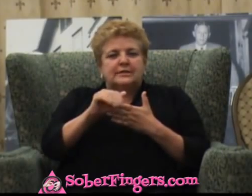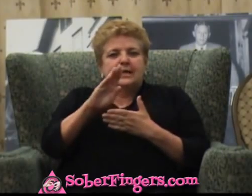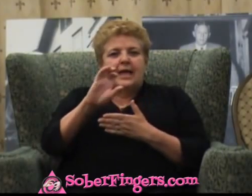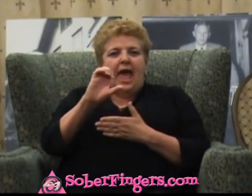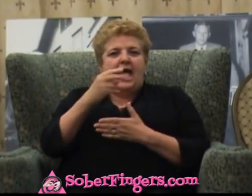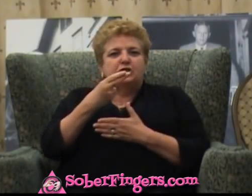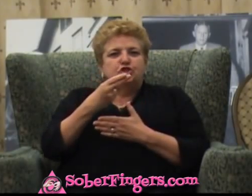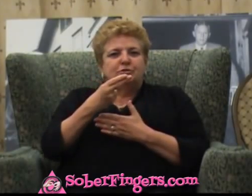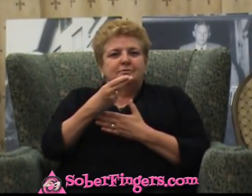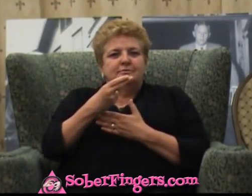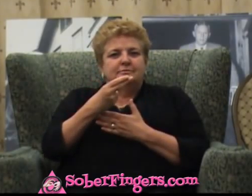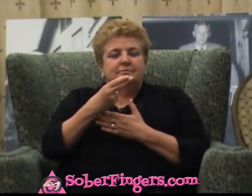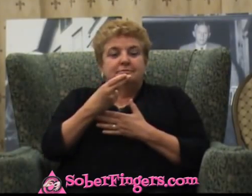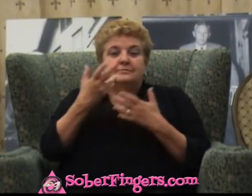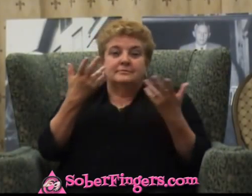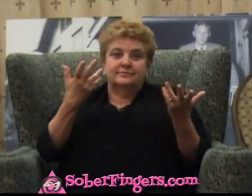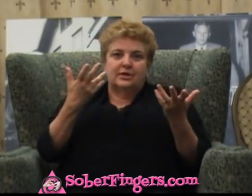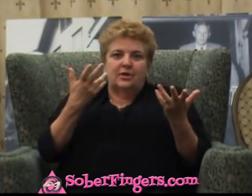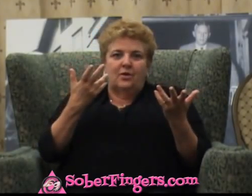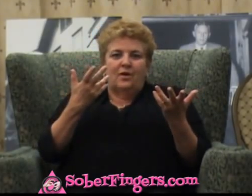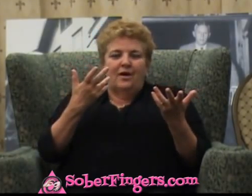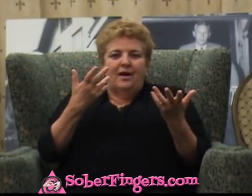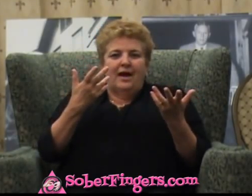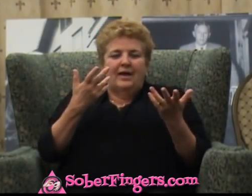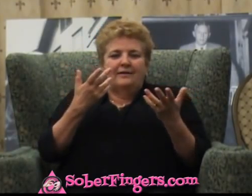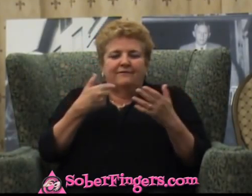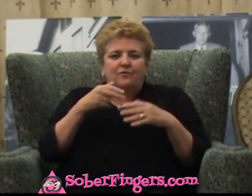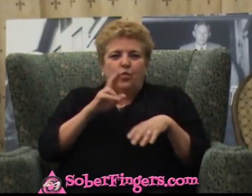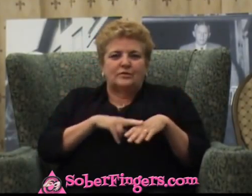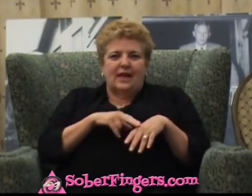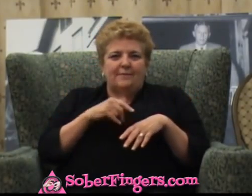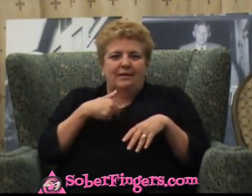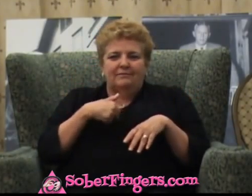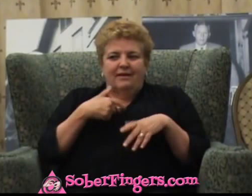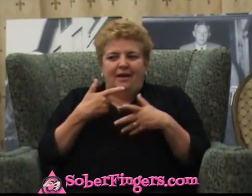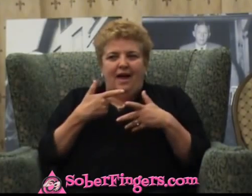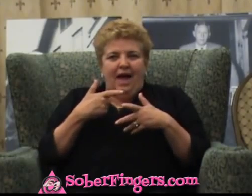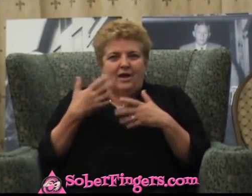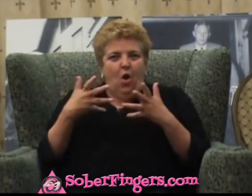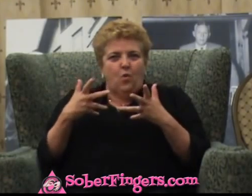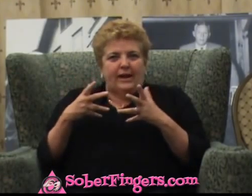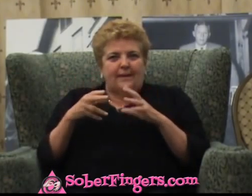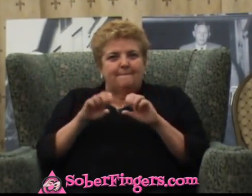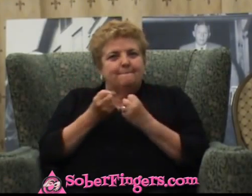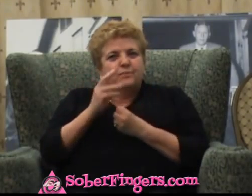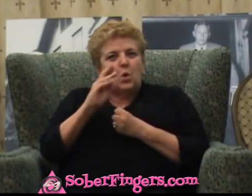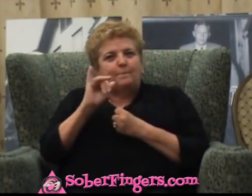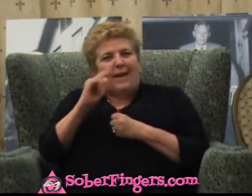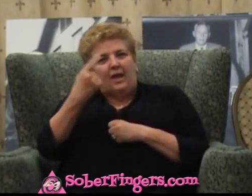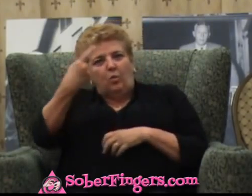I'd been living in Florida, jumping bail. Of course I'm a flight risk. And eventually she came to the county jail, and she looked at me, and she